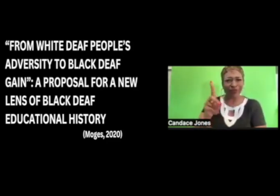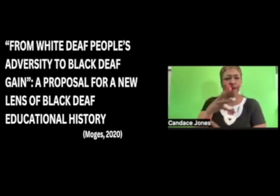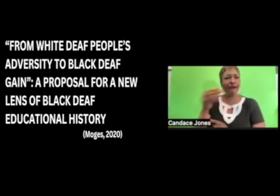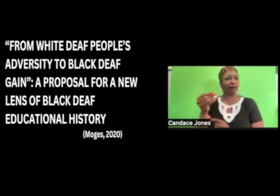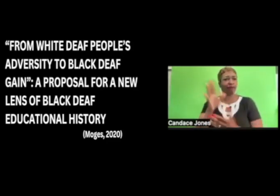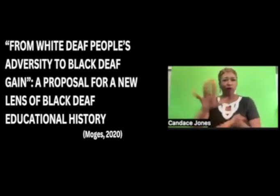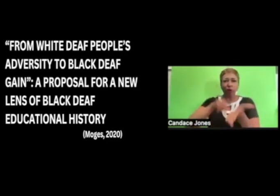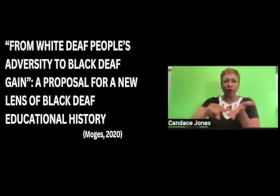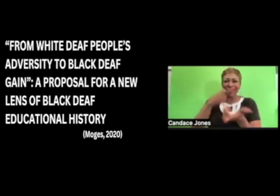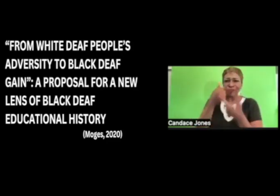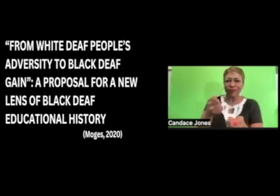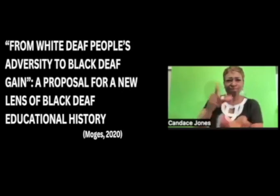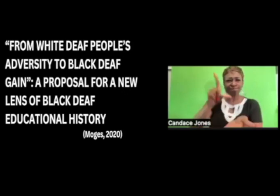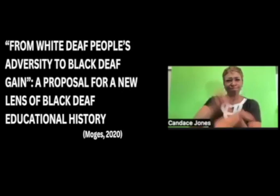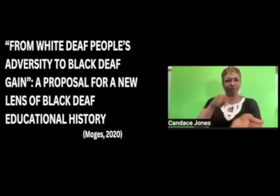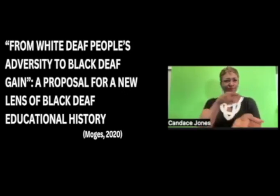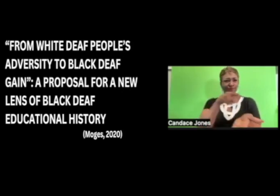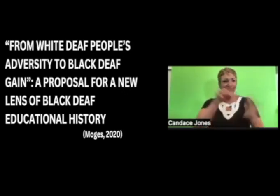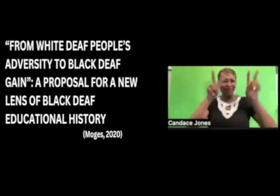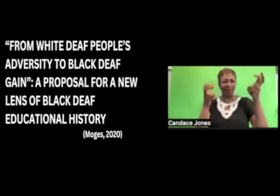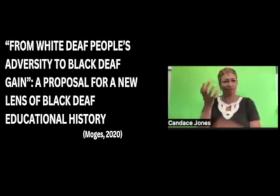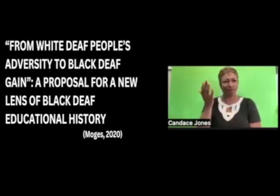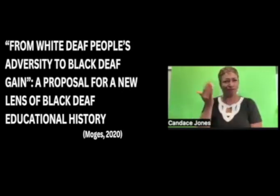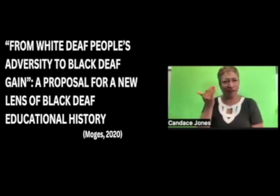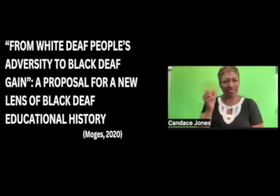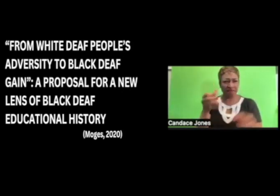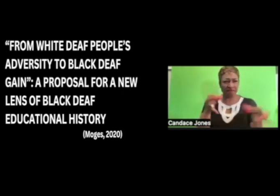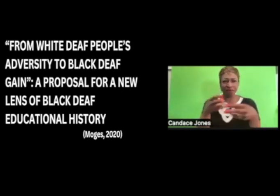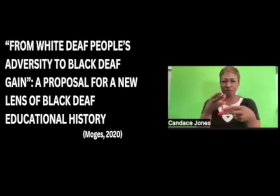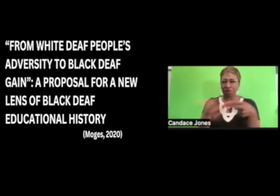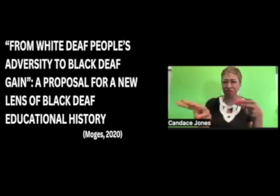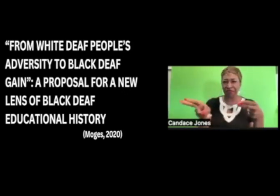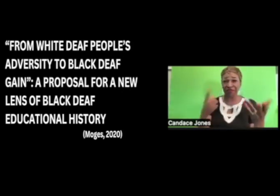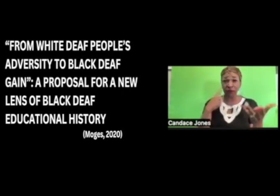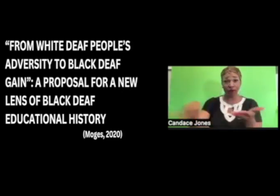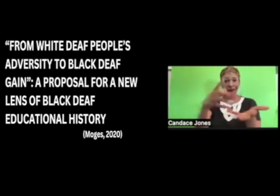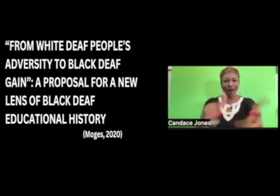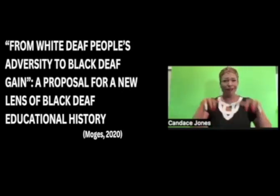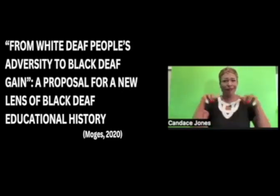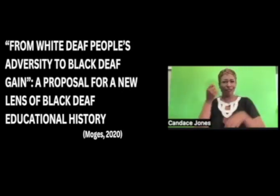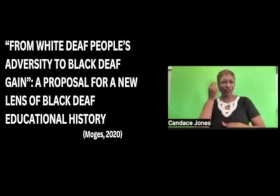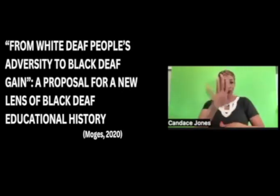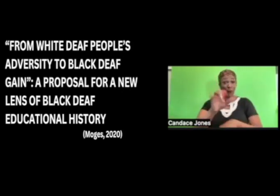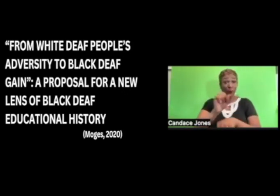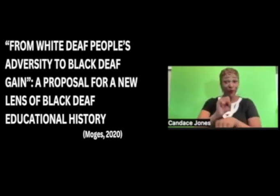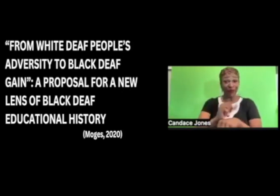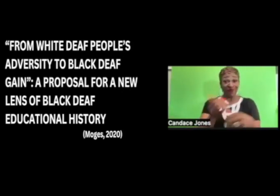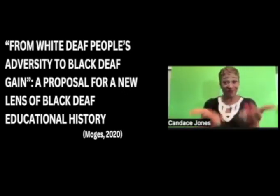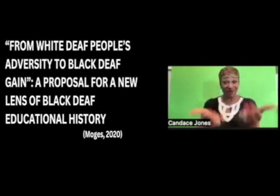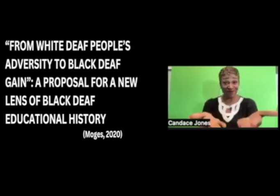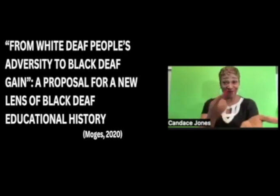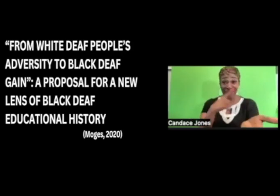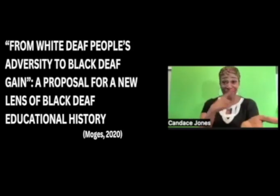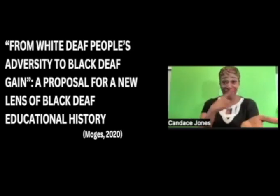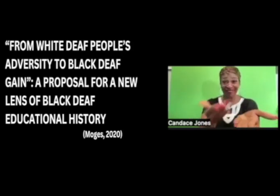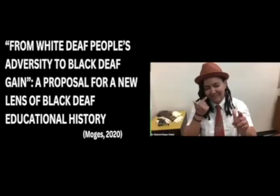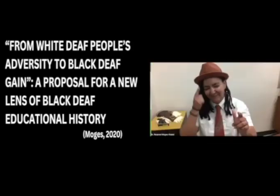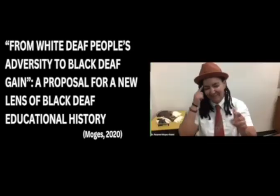you the reason why you did this. What were you interested in when you researched this and came up with this title?